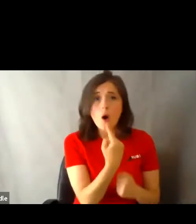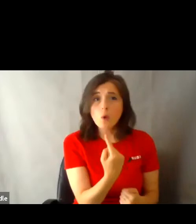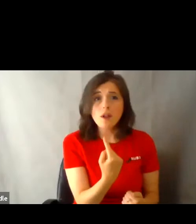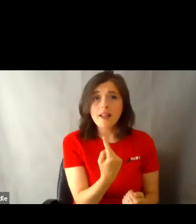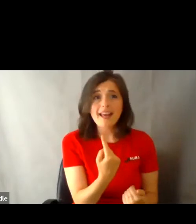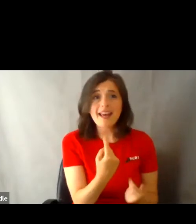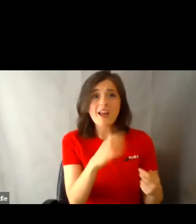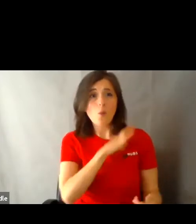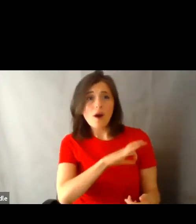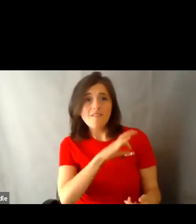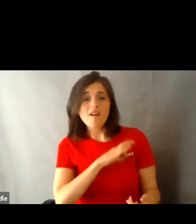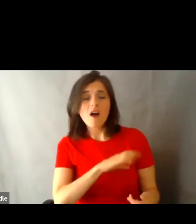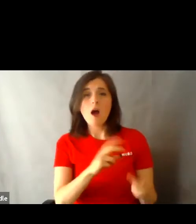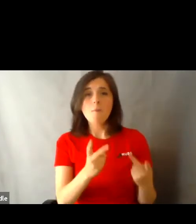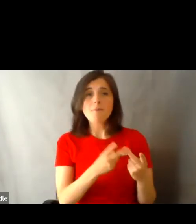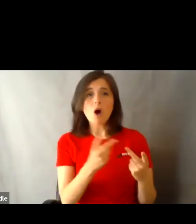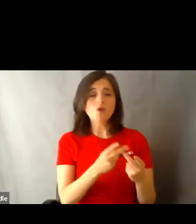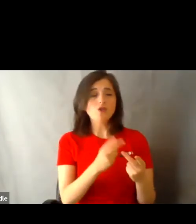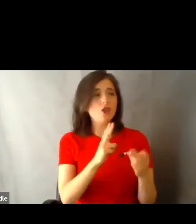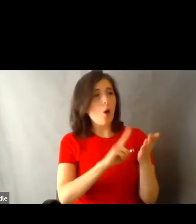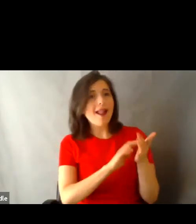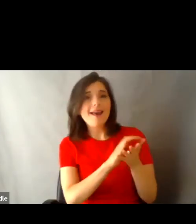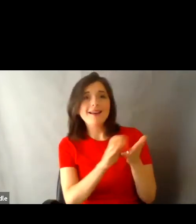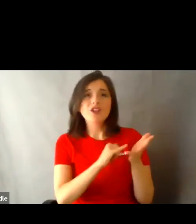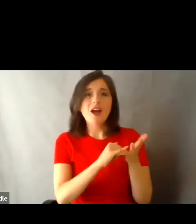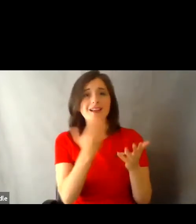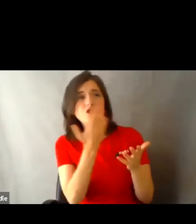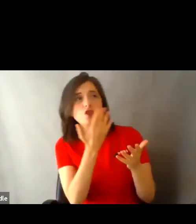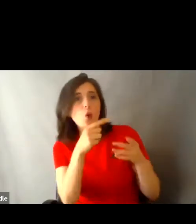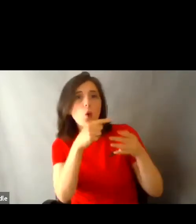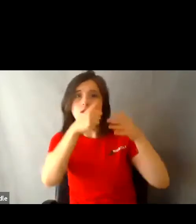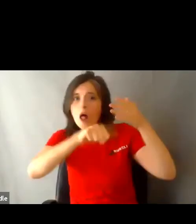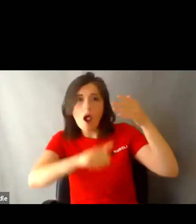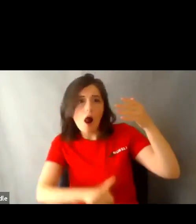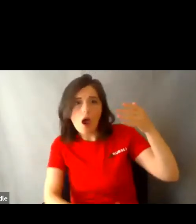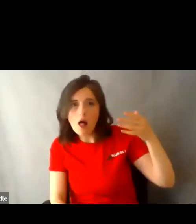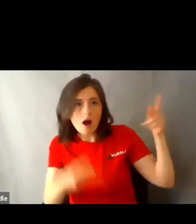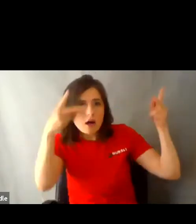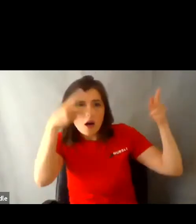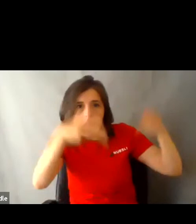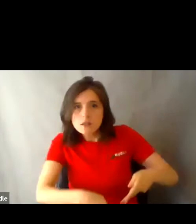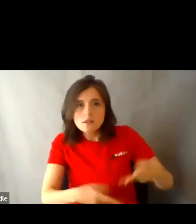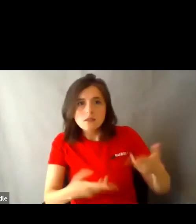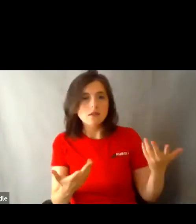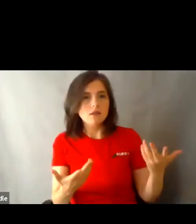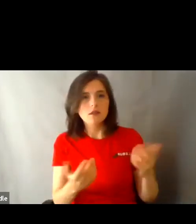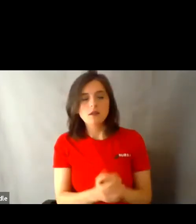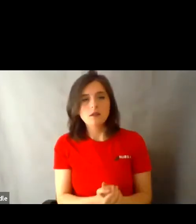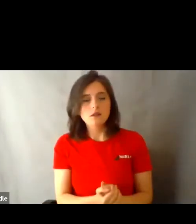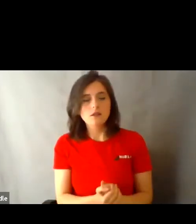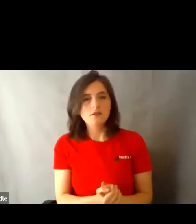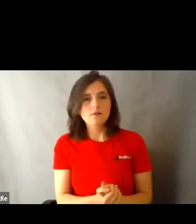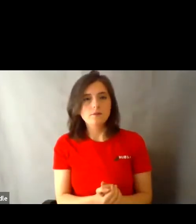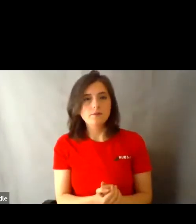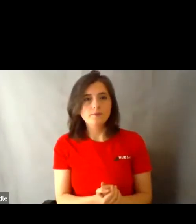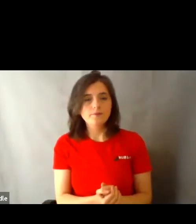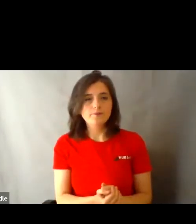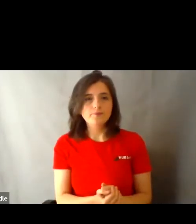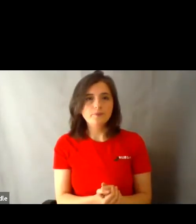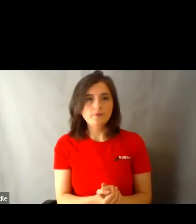direct welfare provision, but also to our NHS, our schools, and everything else.